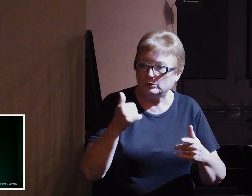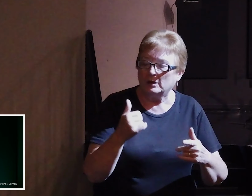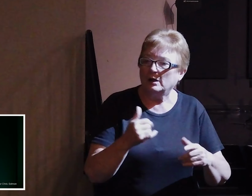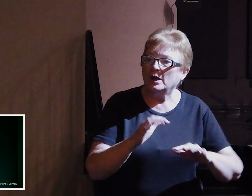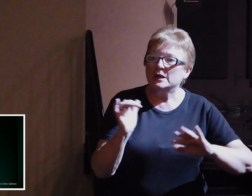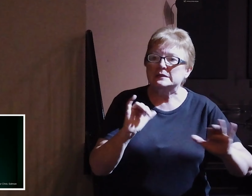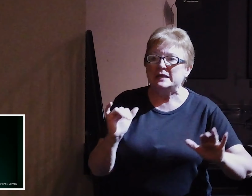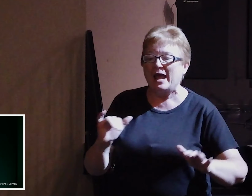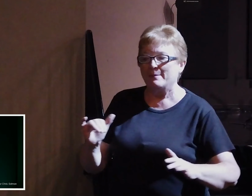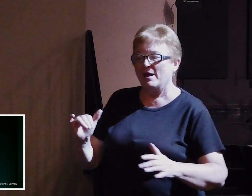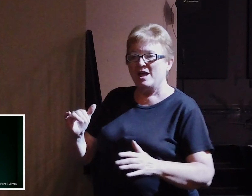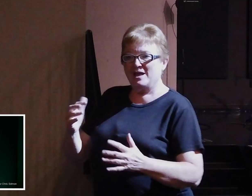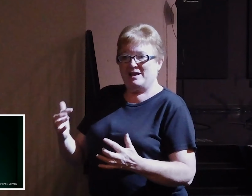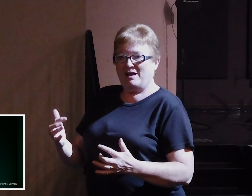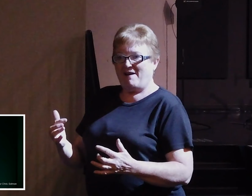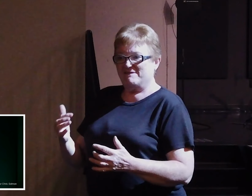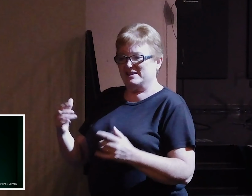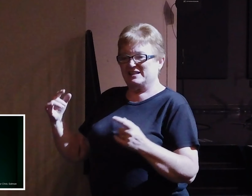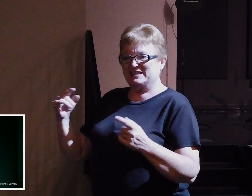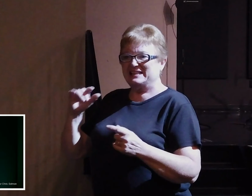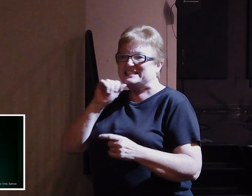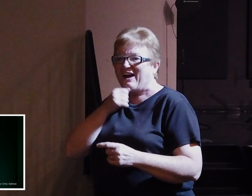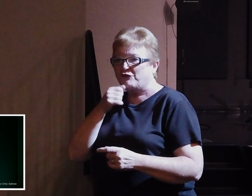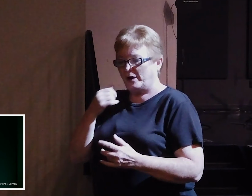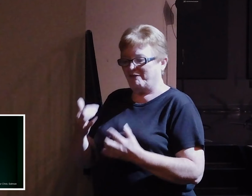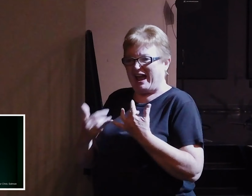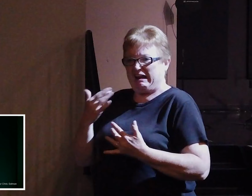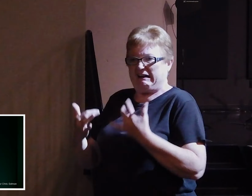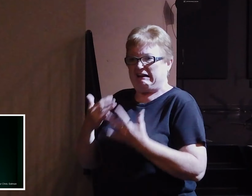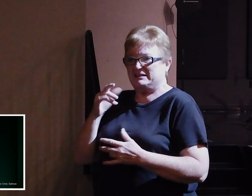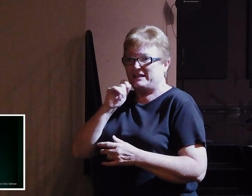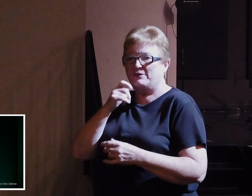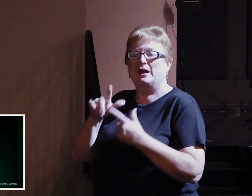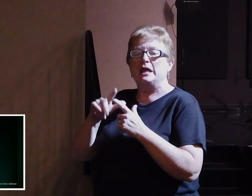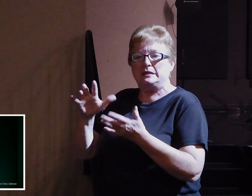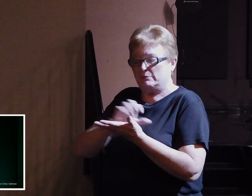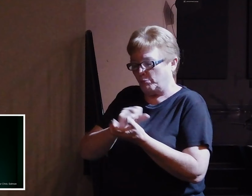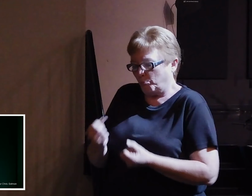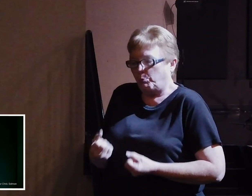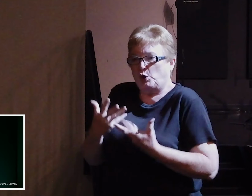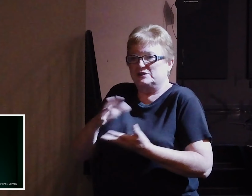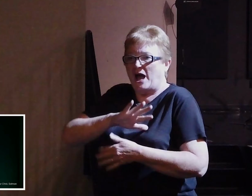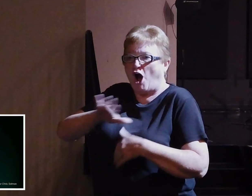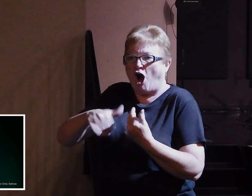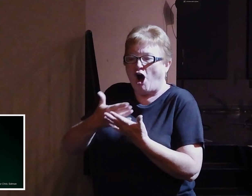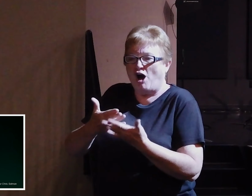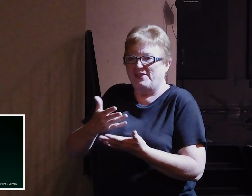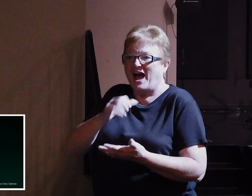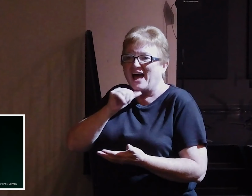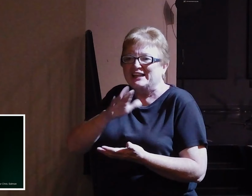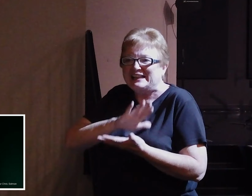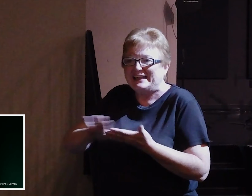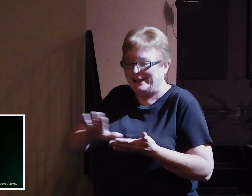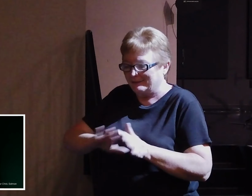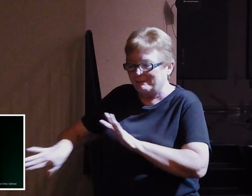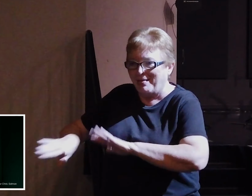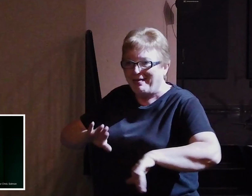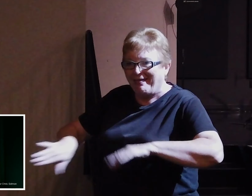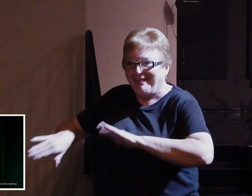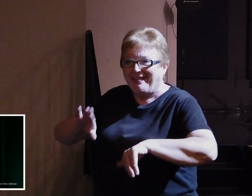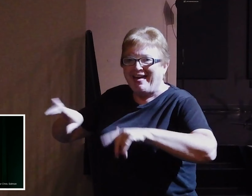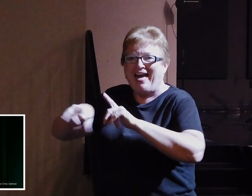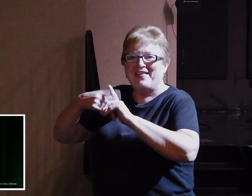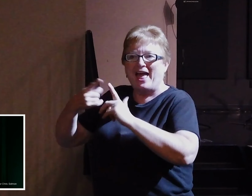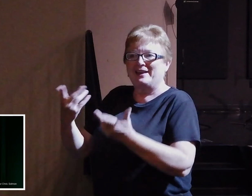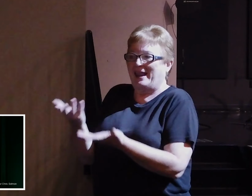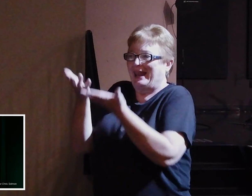in our lives burns away all the extra. It makes all the extra disappear our reliance on stuff, our reliance